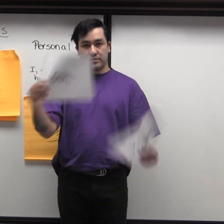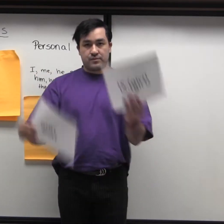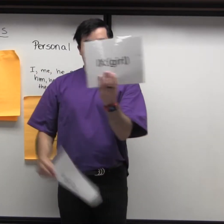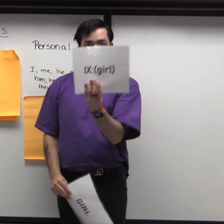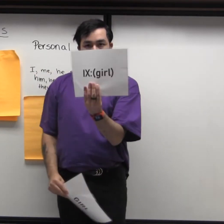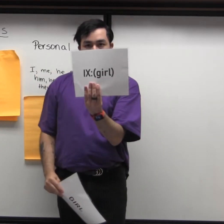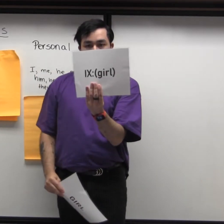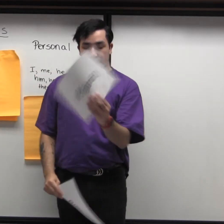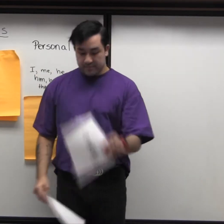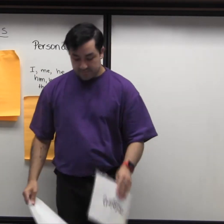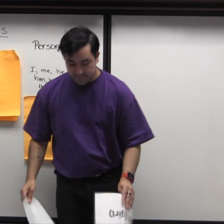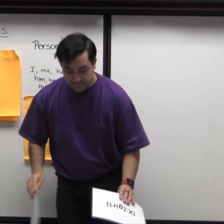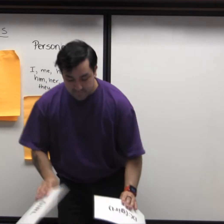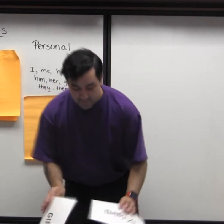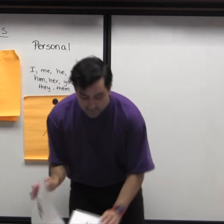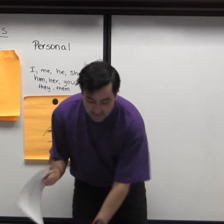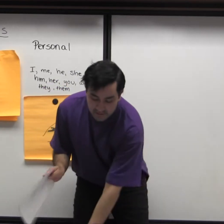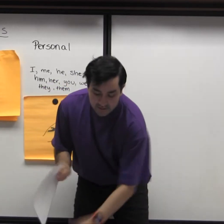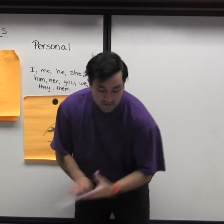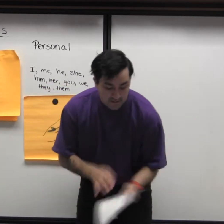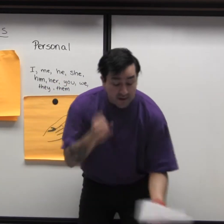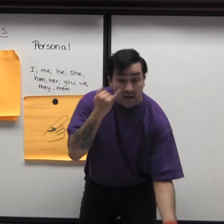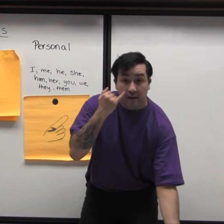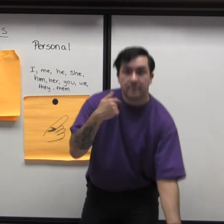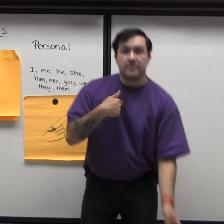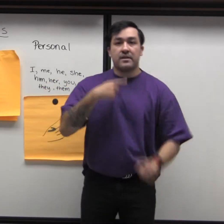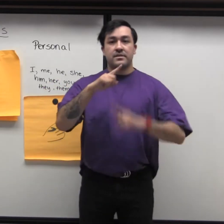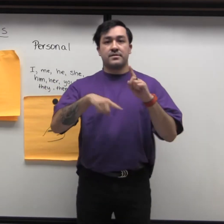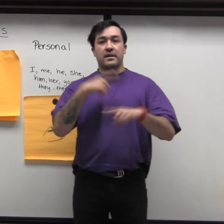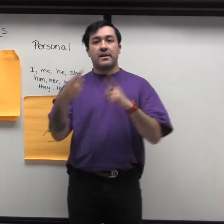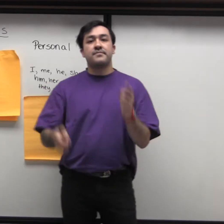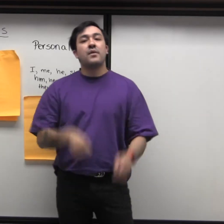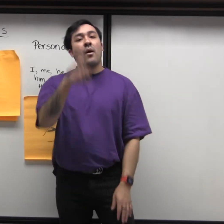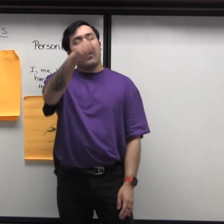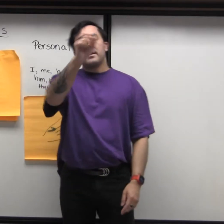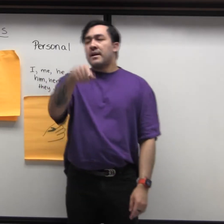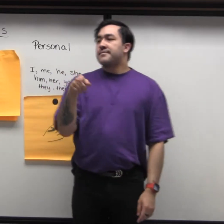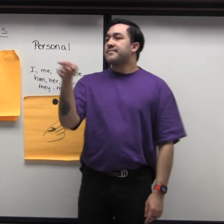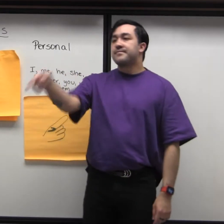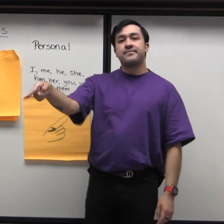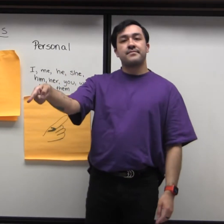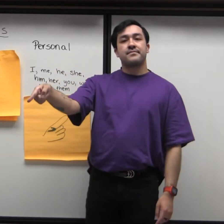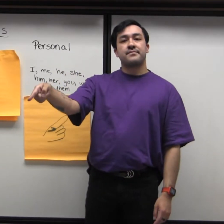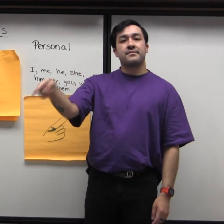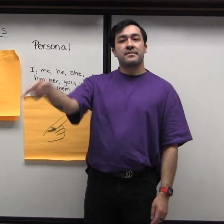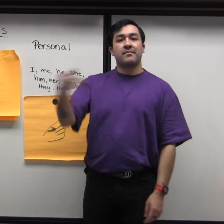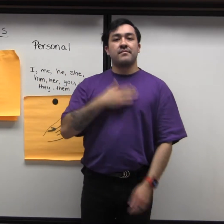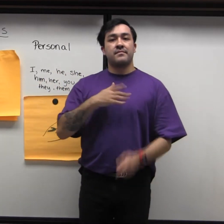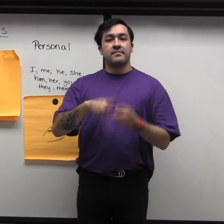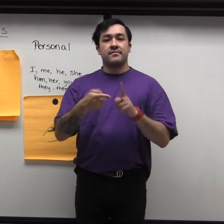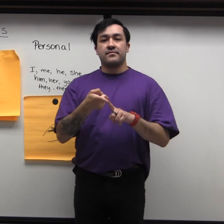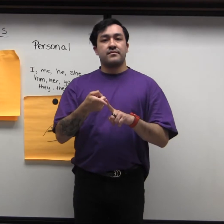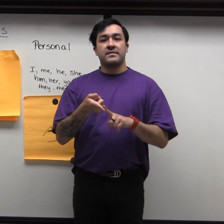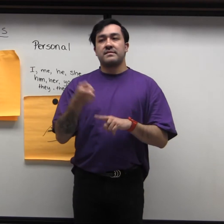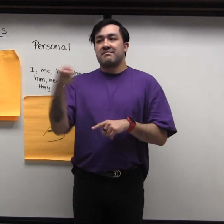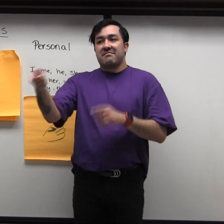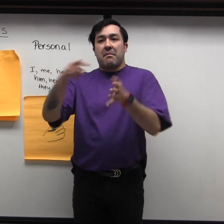girl, and now it becomes IX girl. If I sign, oh yeah, point, my